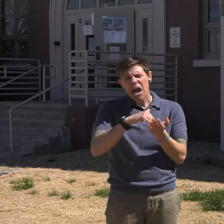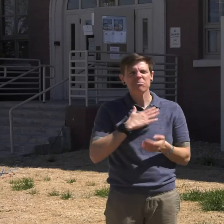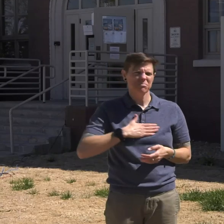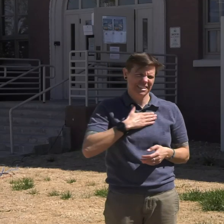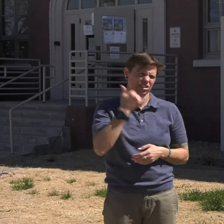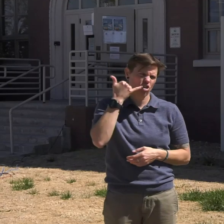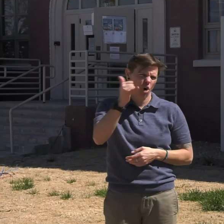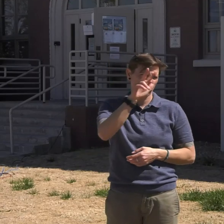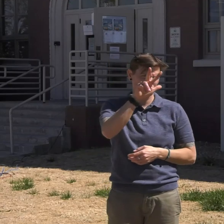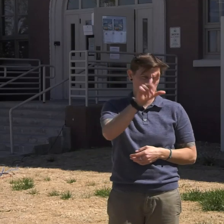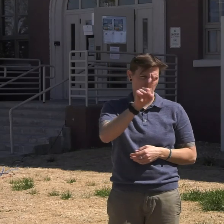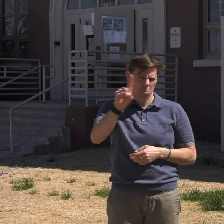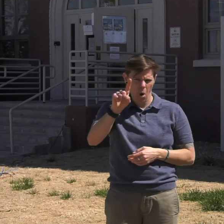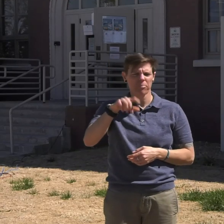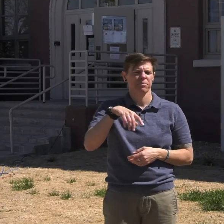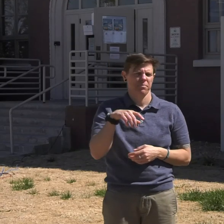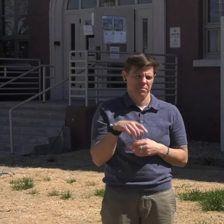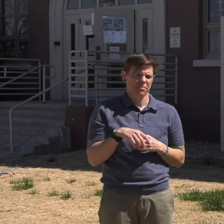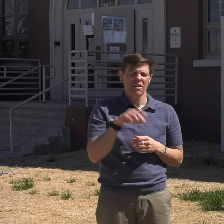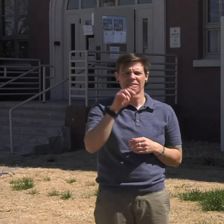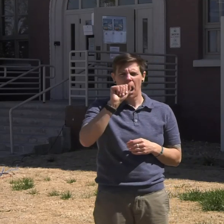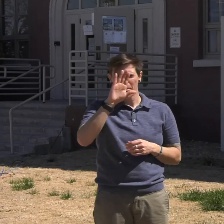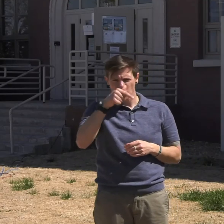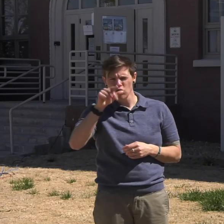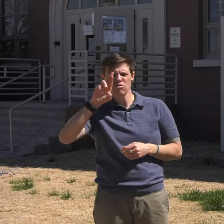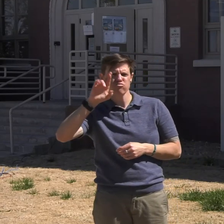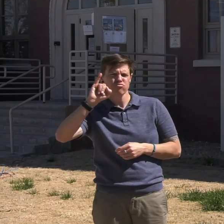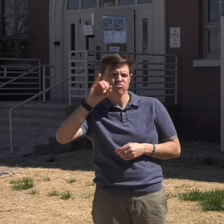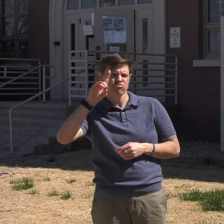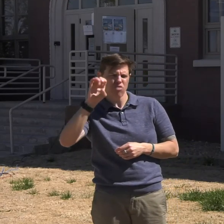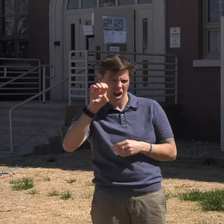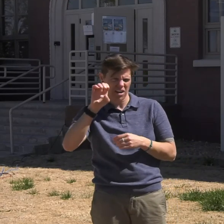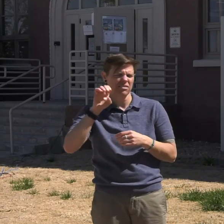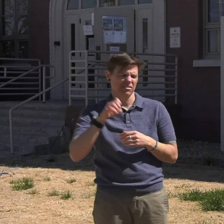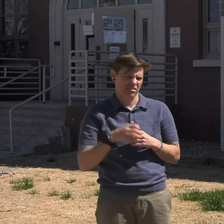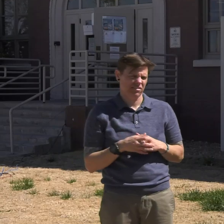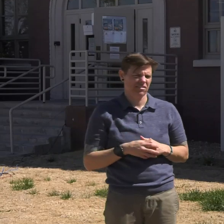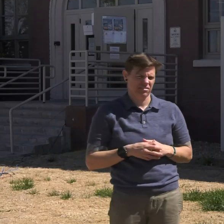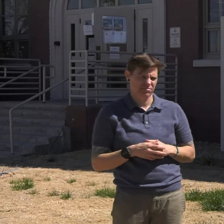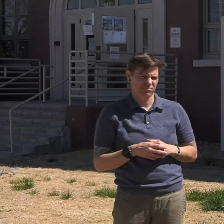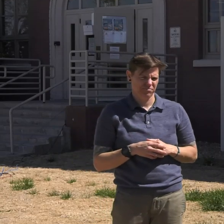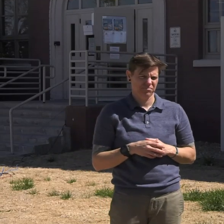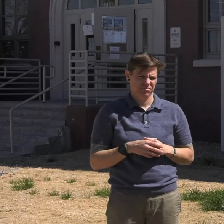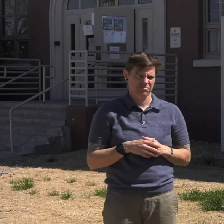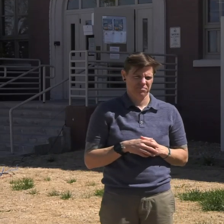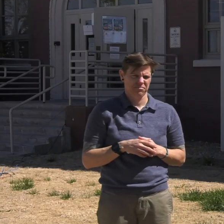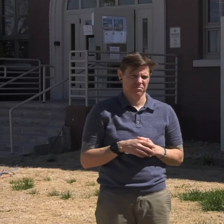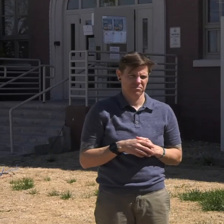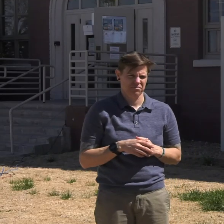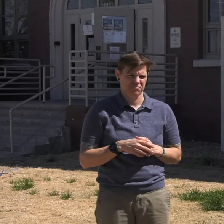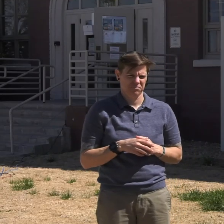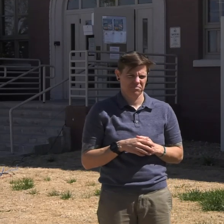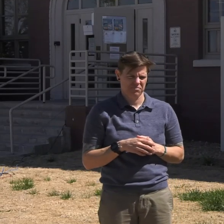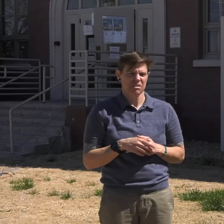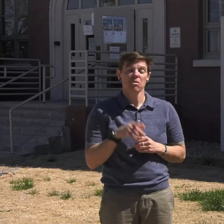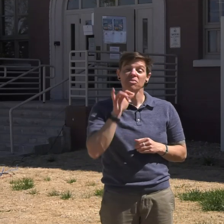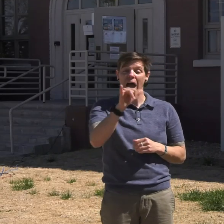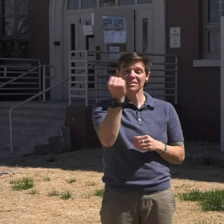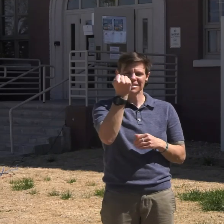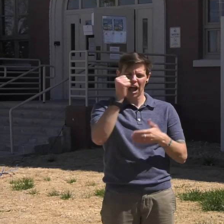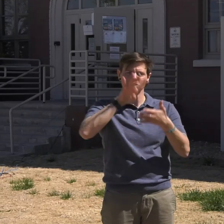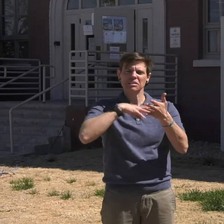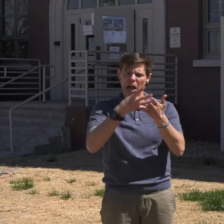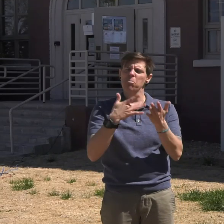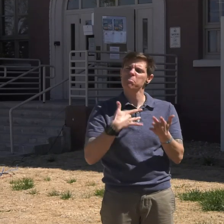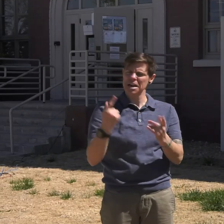for details on what that looks like. But if you need to know now, plan for the Saturday schedule, right? So this is a reduced schedule on key routes. That's